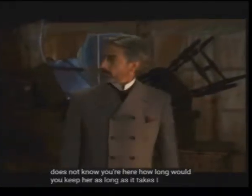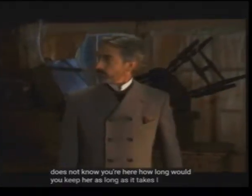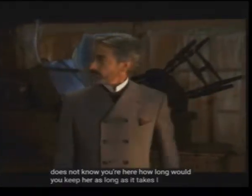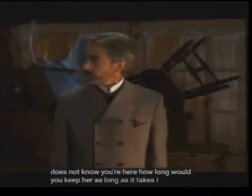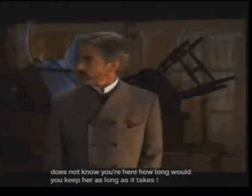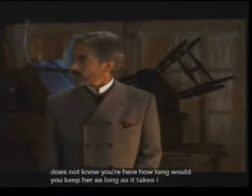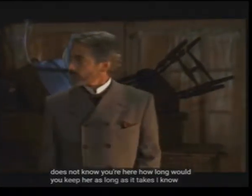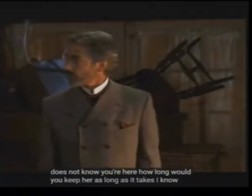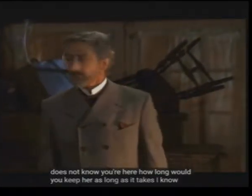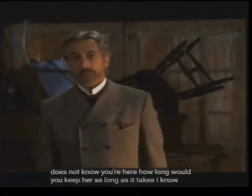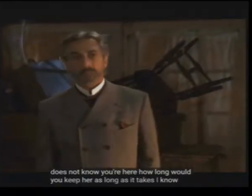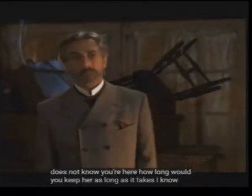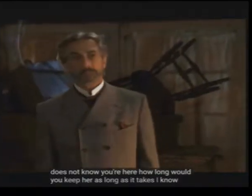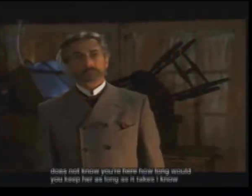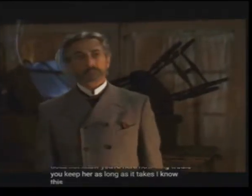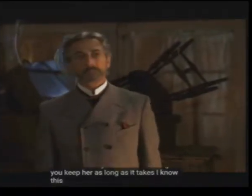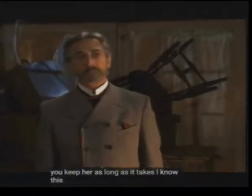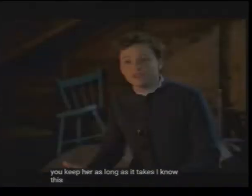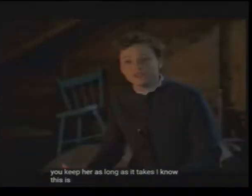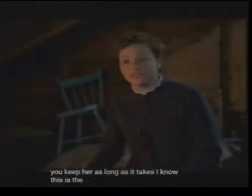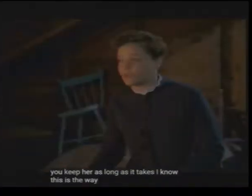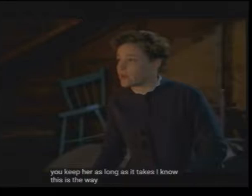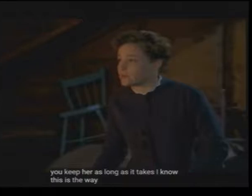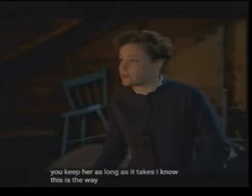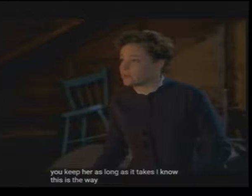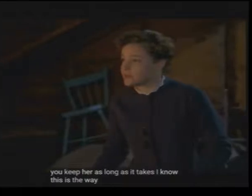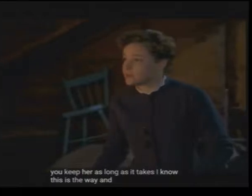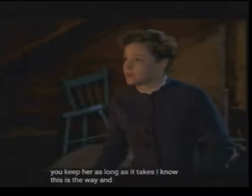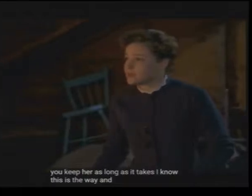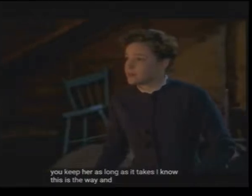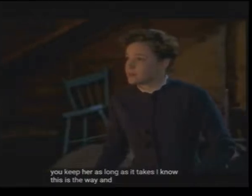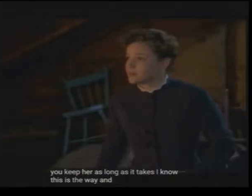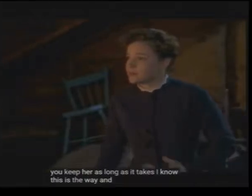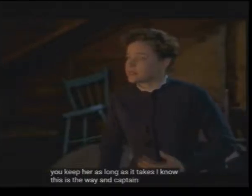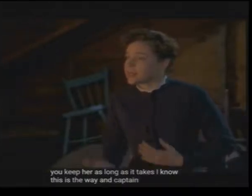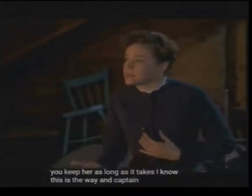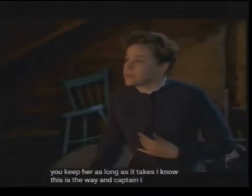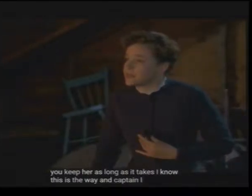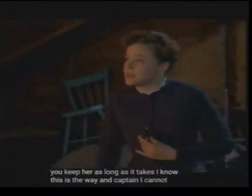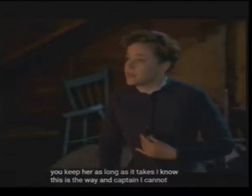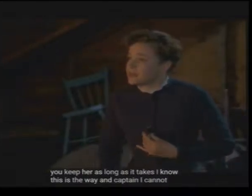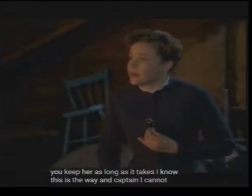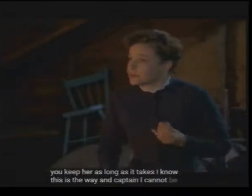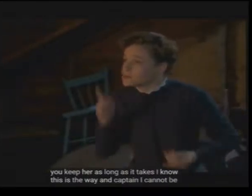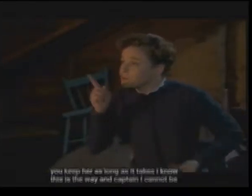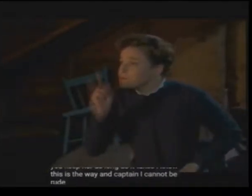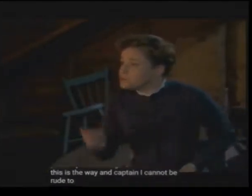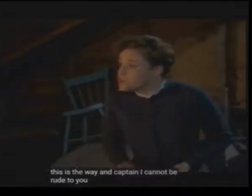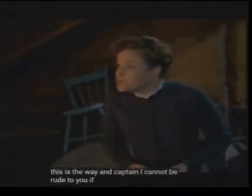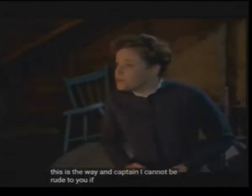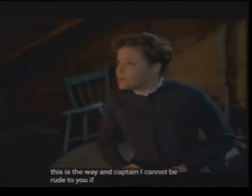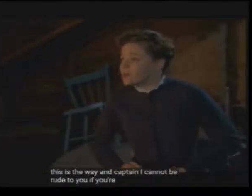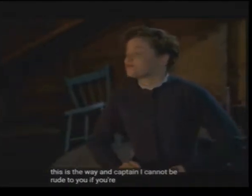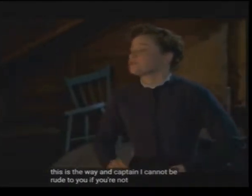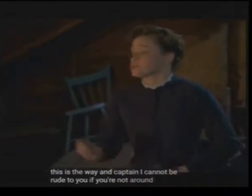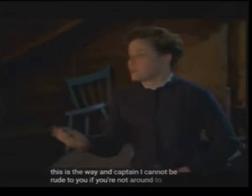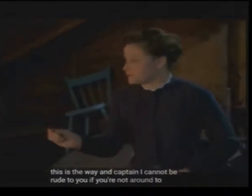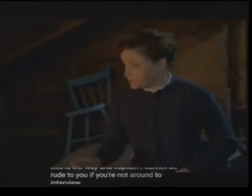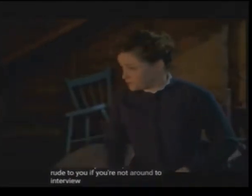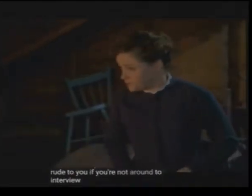takes. I know this is the way. And, Captain, I cannot be rude to you if you're not around to interfere with